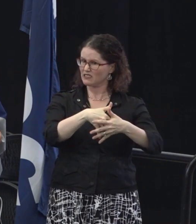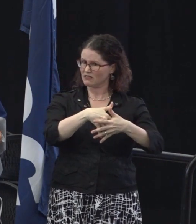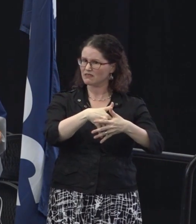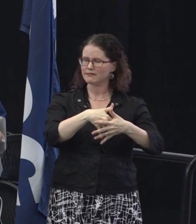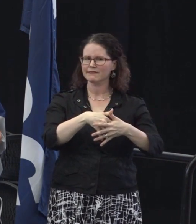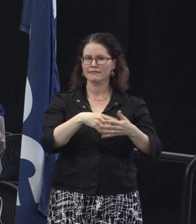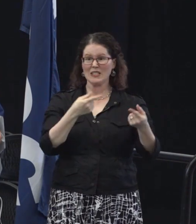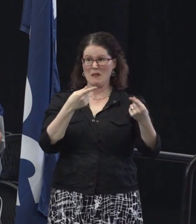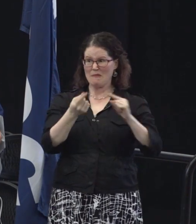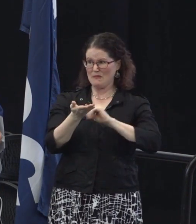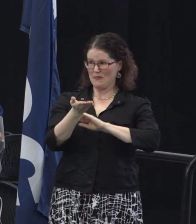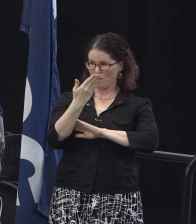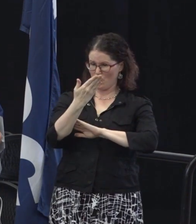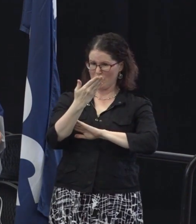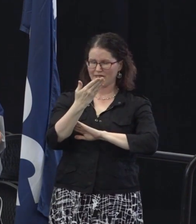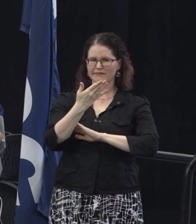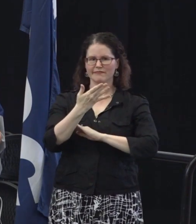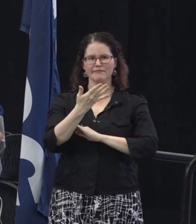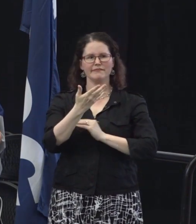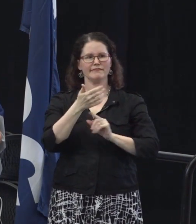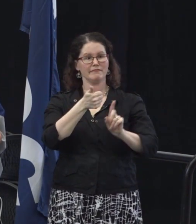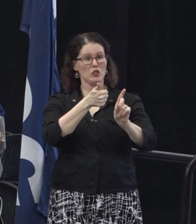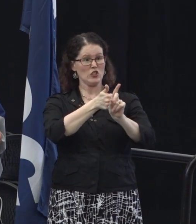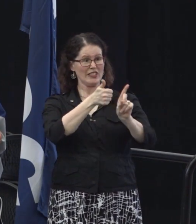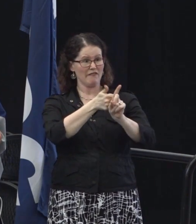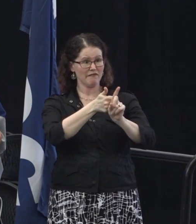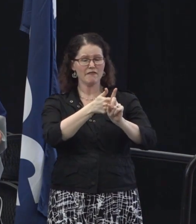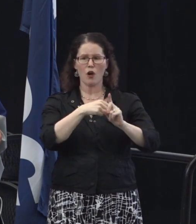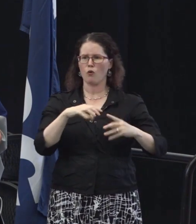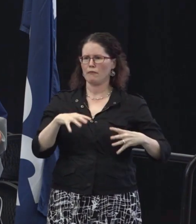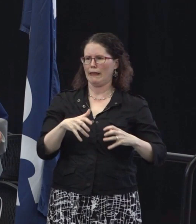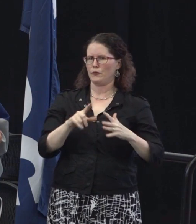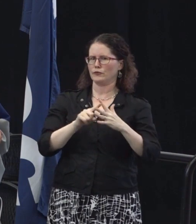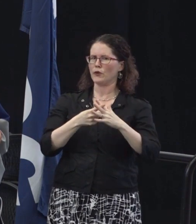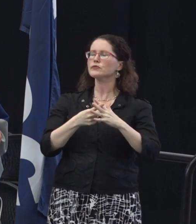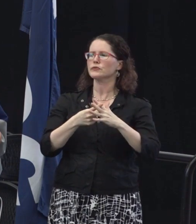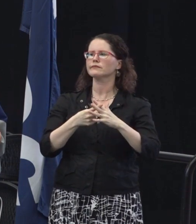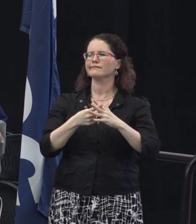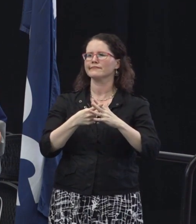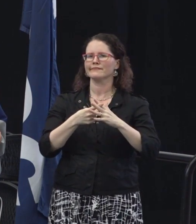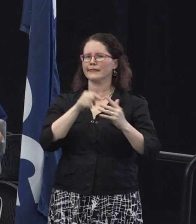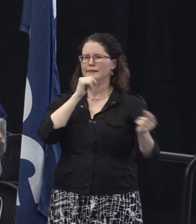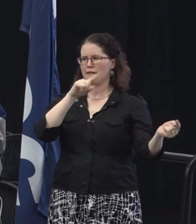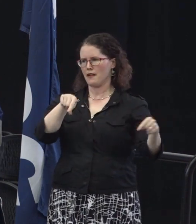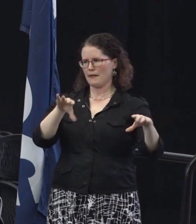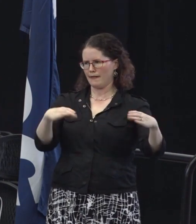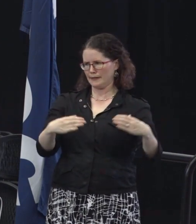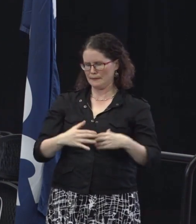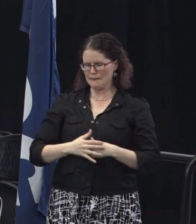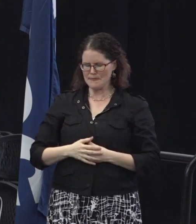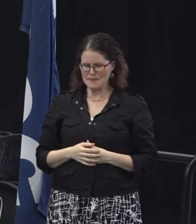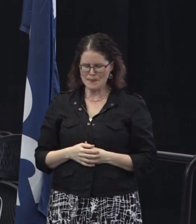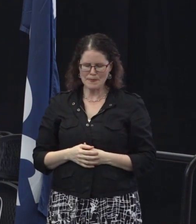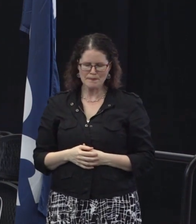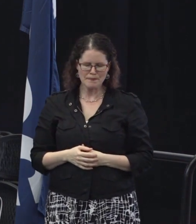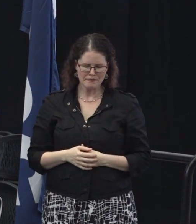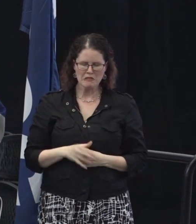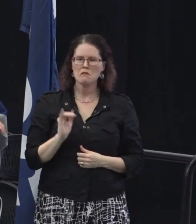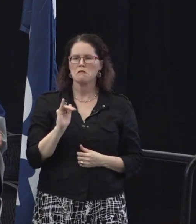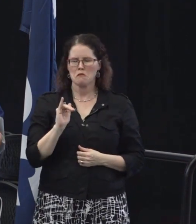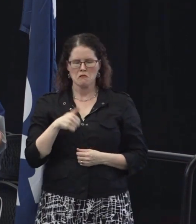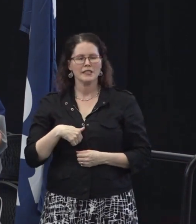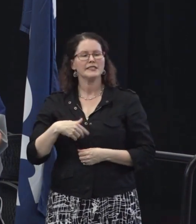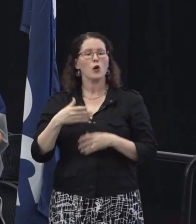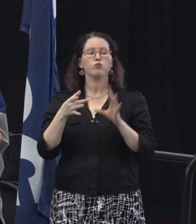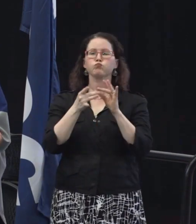she had called that morning indicating that she had gone into premature labor and she would not be coming to class. I gave